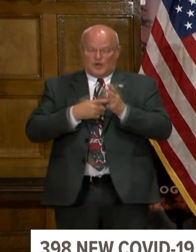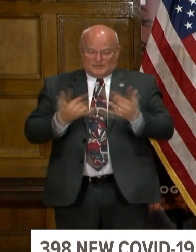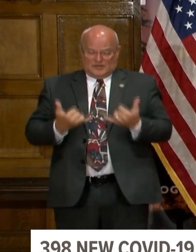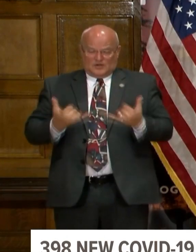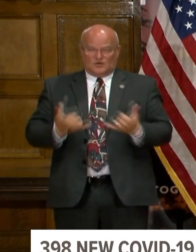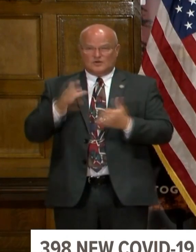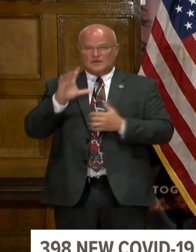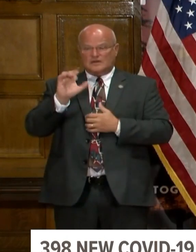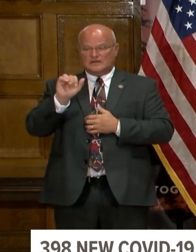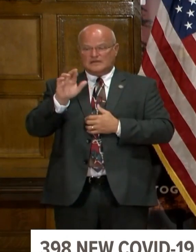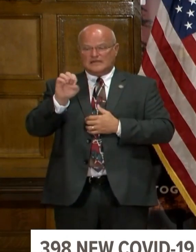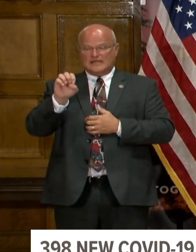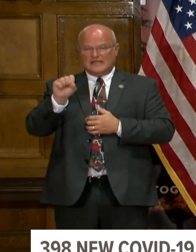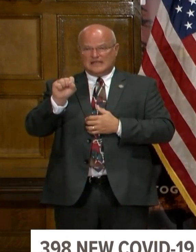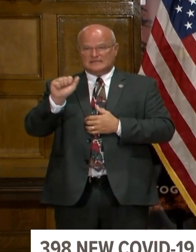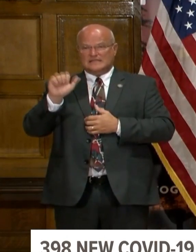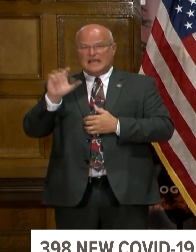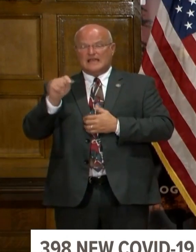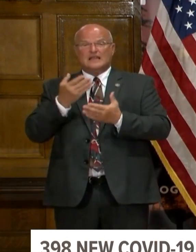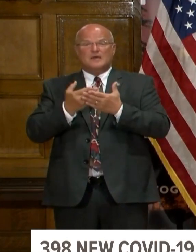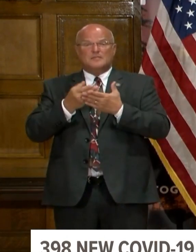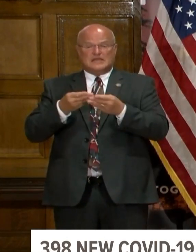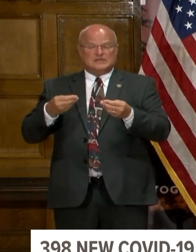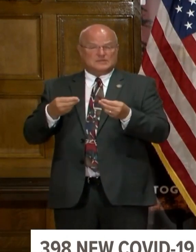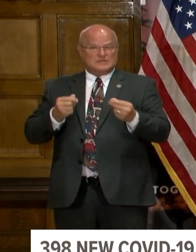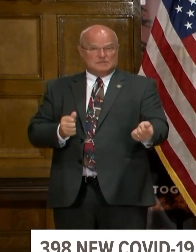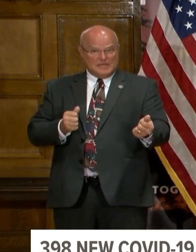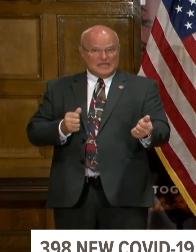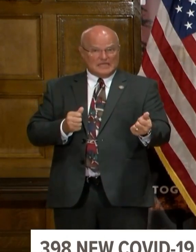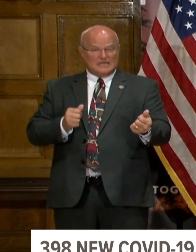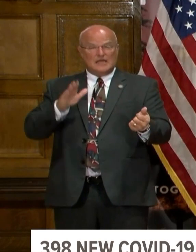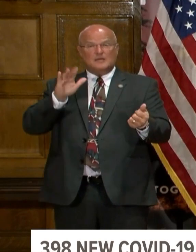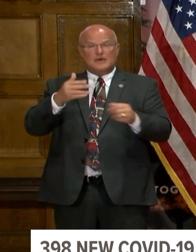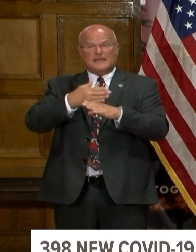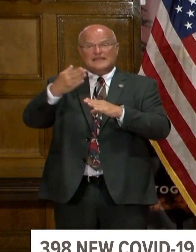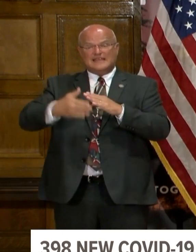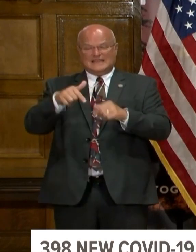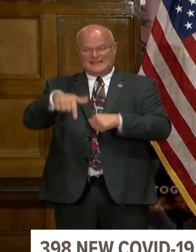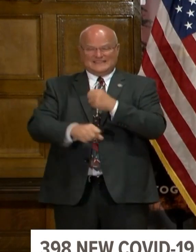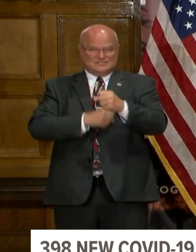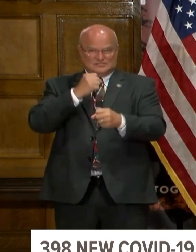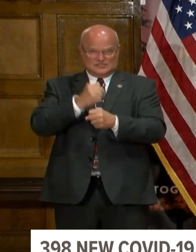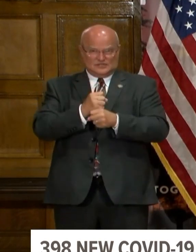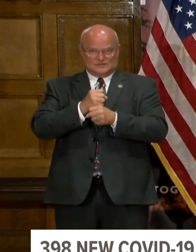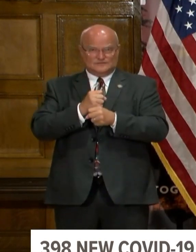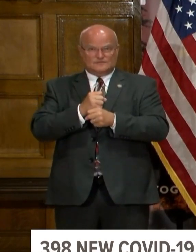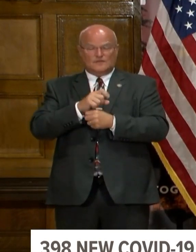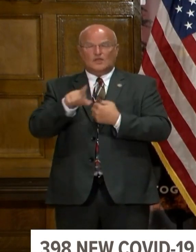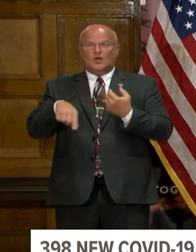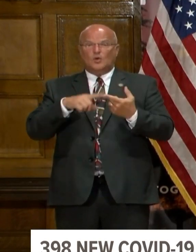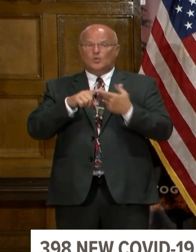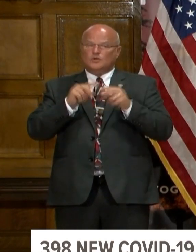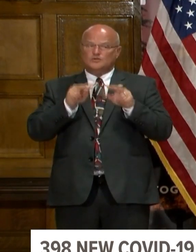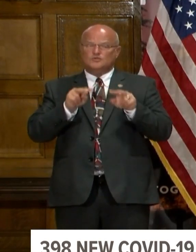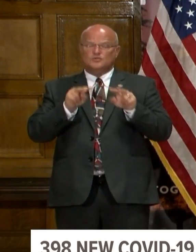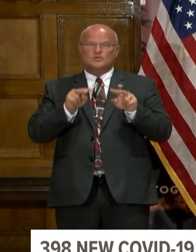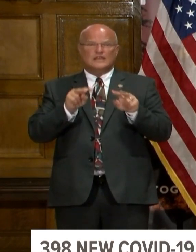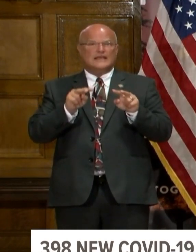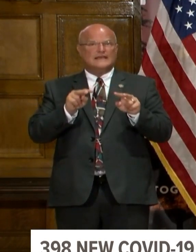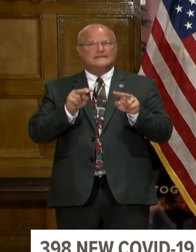current CARES Act is that that money has to be spent by the end of this year. And whenever you're looking